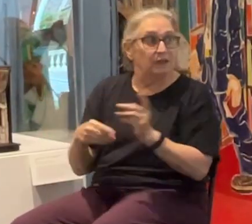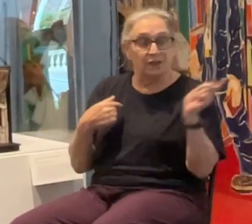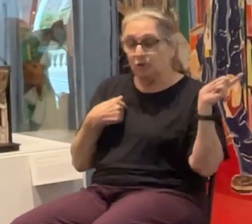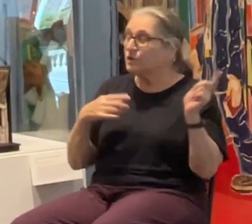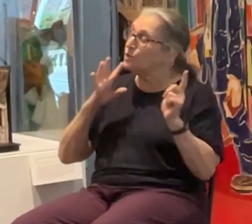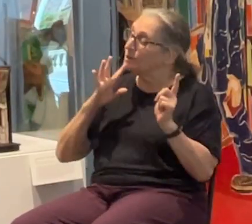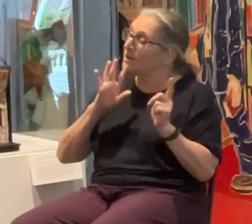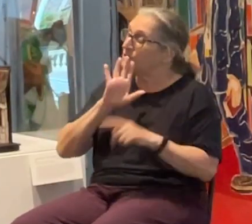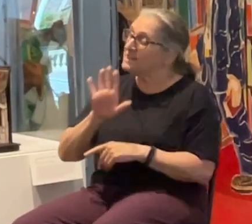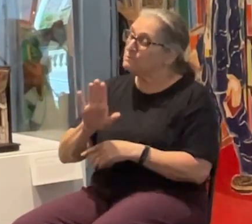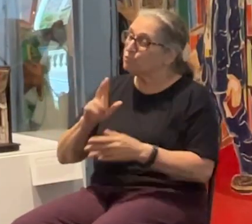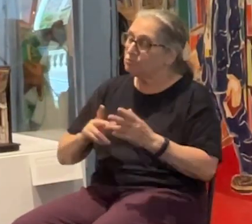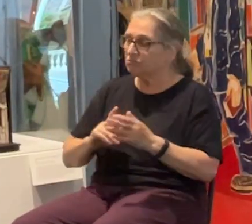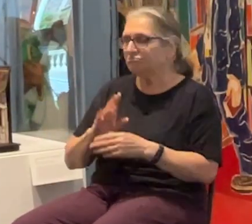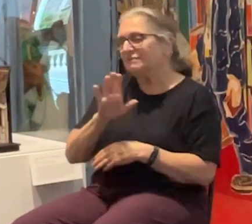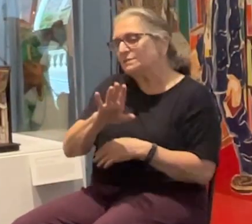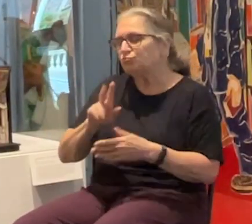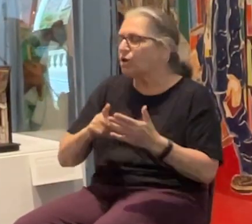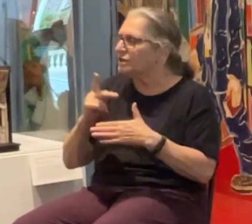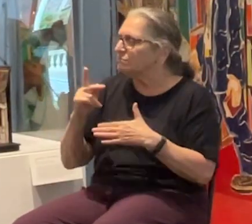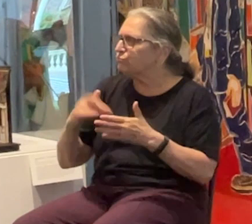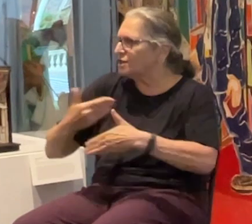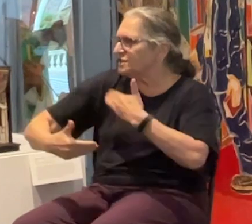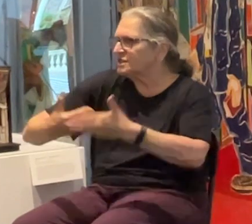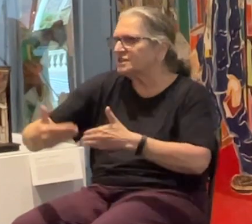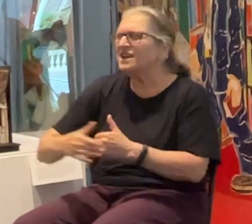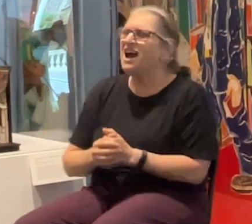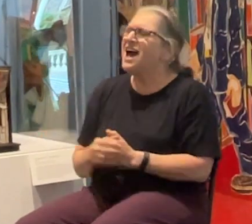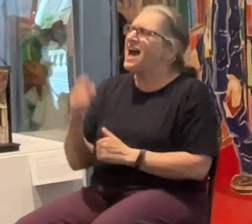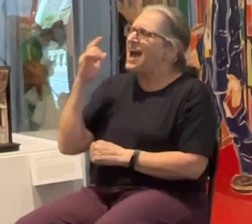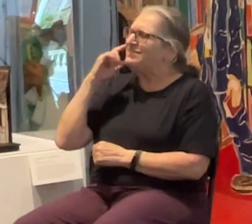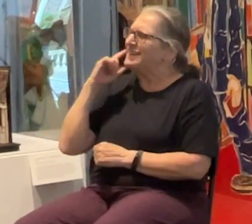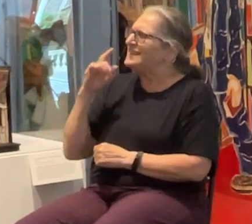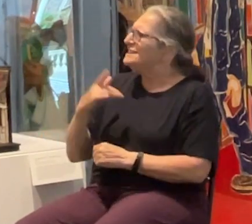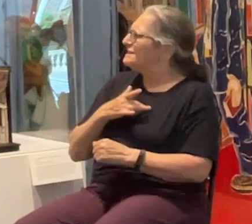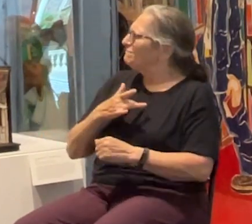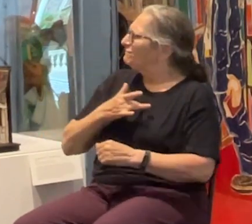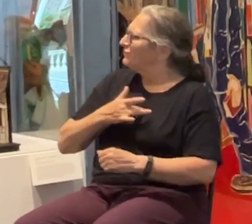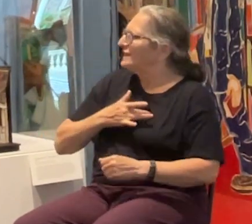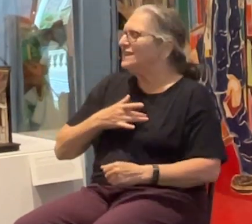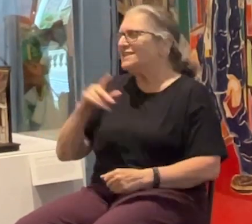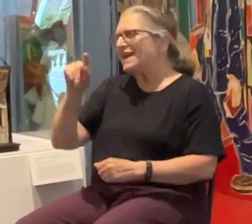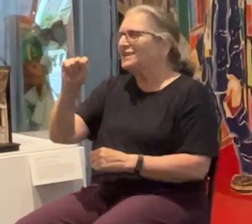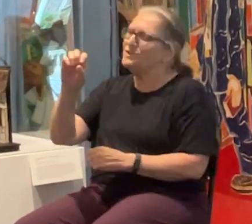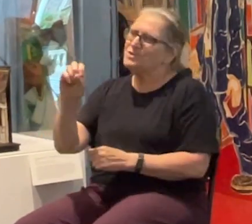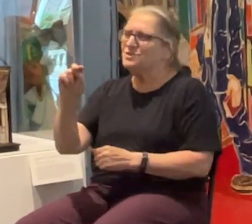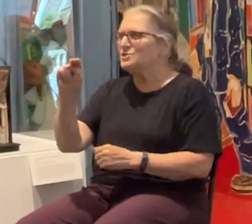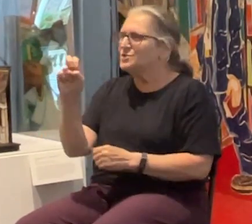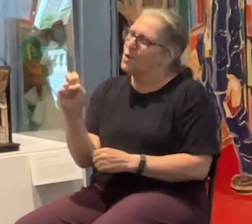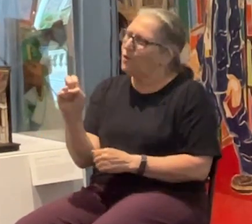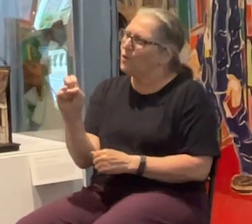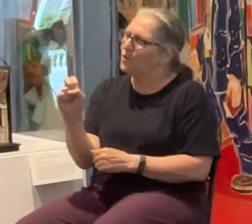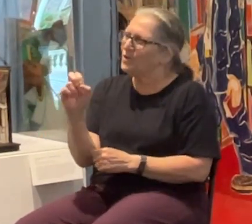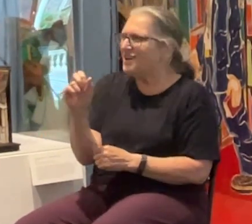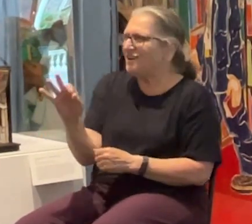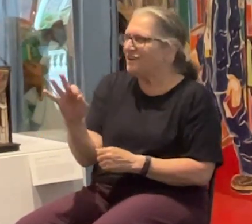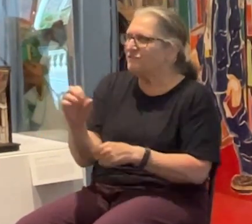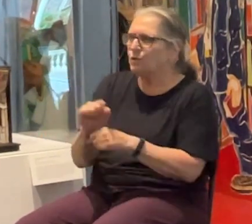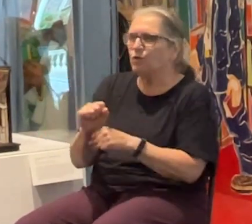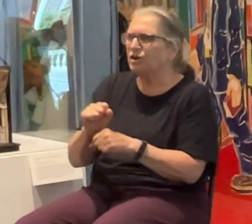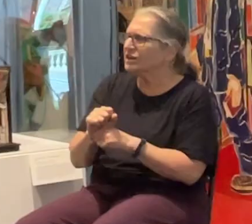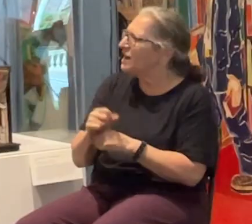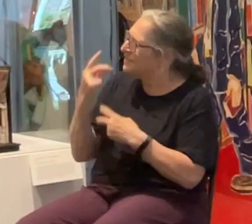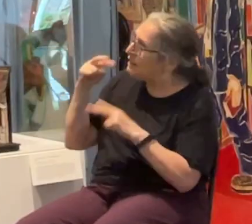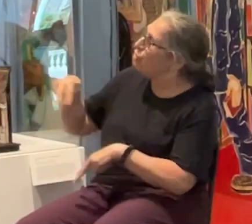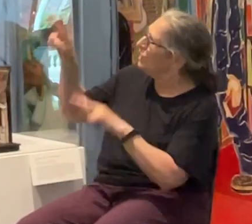Yeah. I think there's something about the tone of the work that where people probably don't get their back up about the idea he didn't do